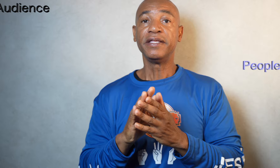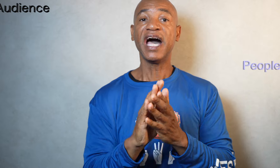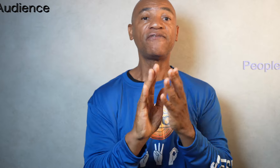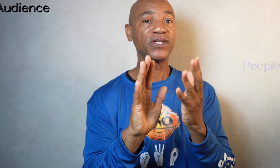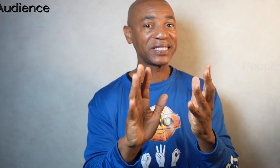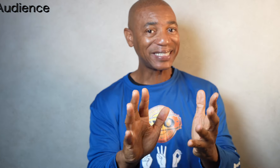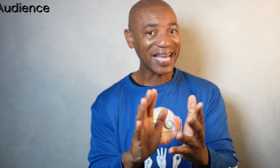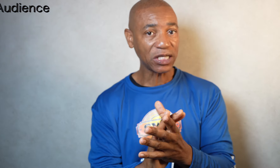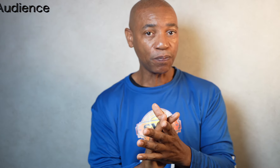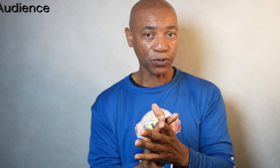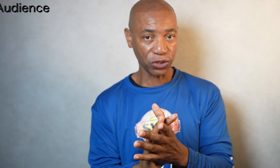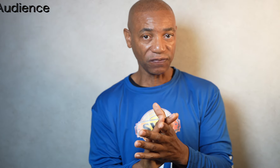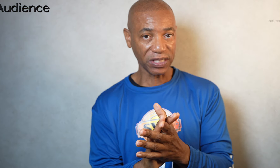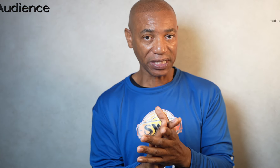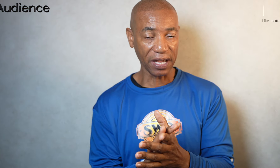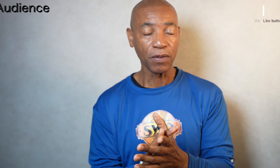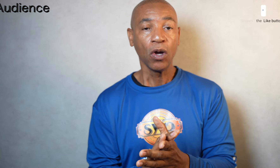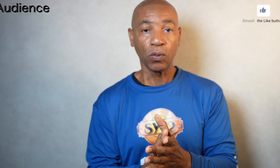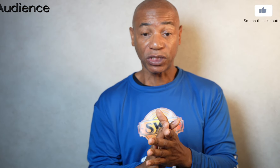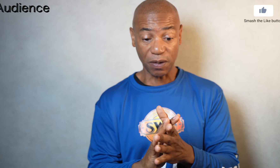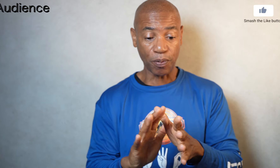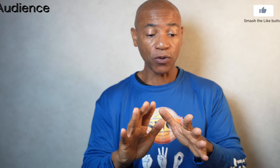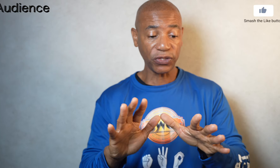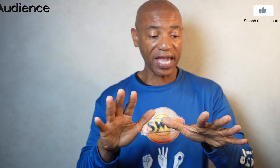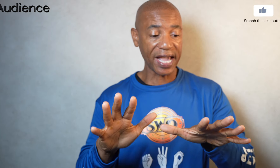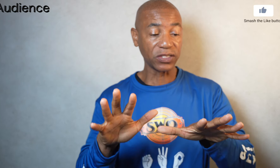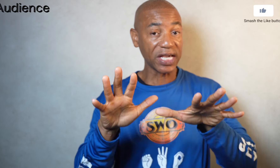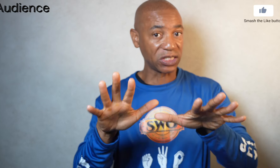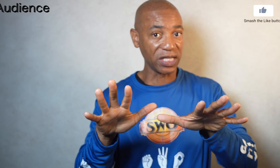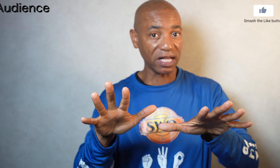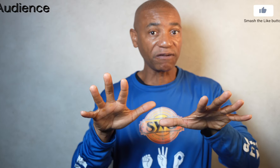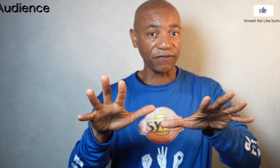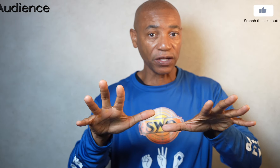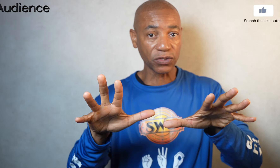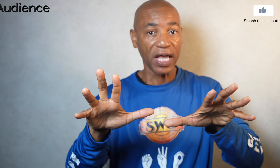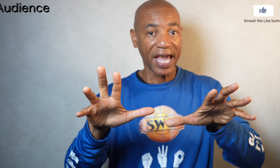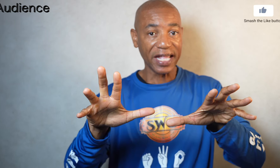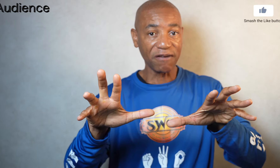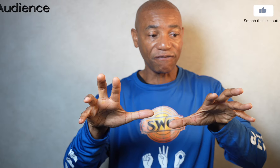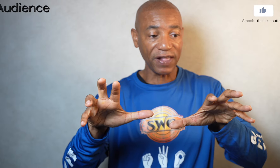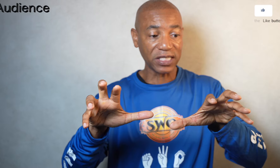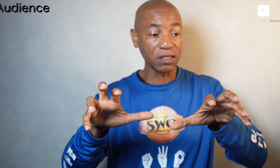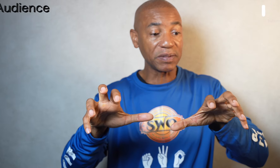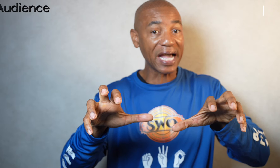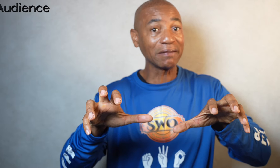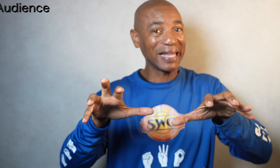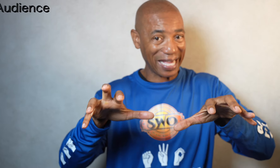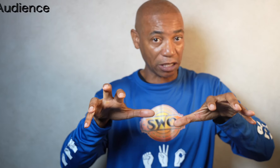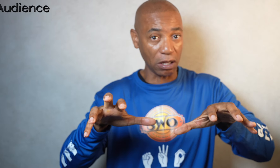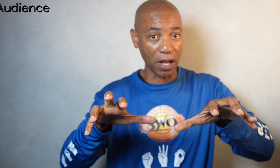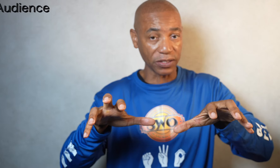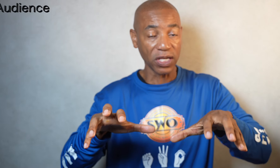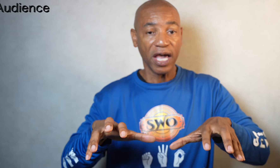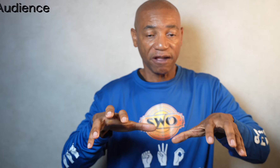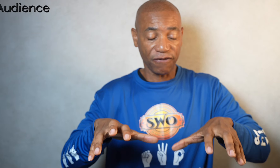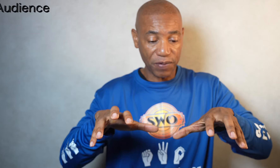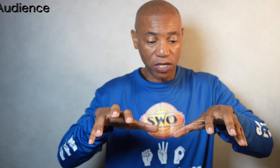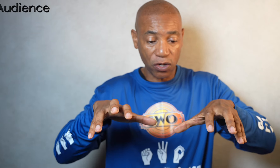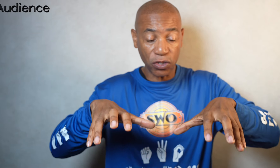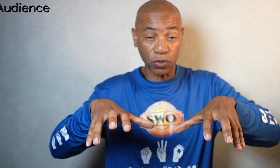Now for the second portion of the sign, we'll take both hands, extend out the fingers, and then flex them down like claws. And from here, you'll